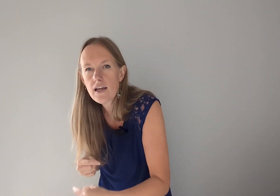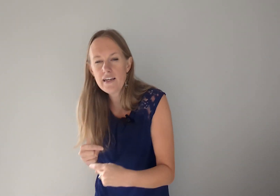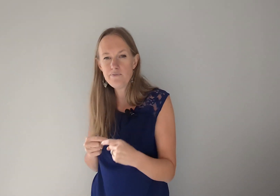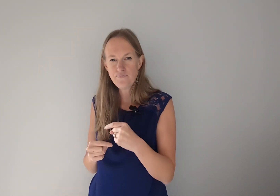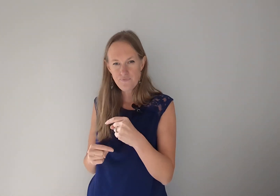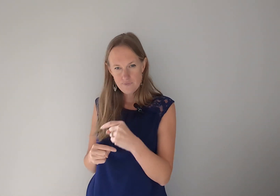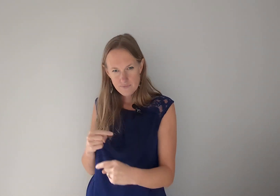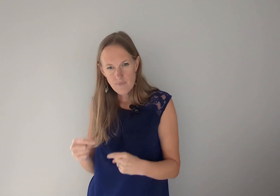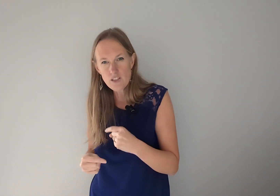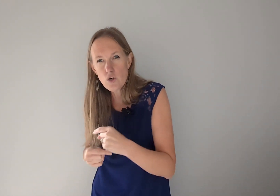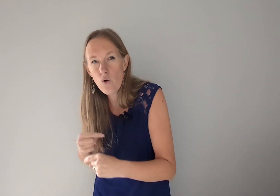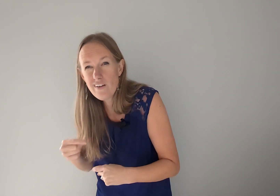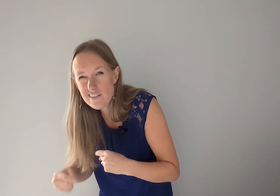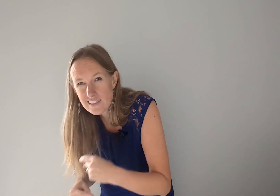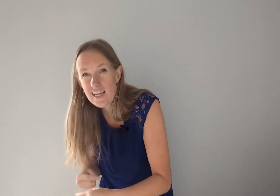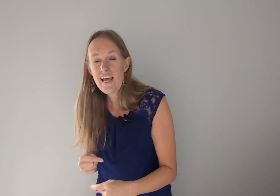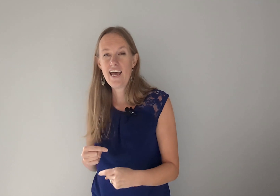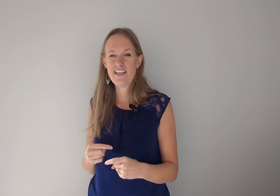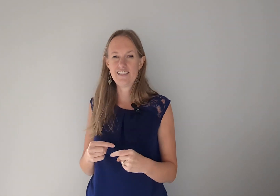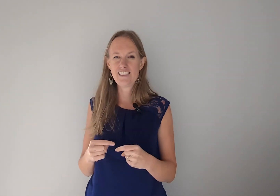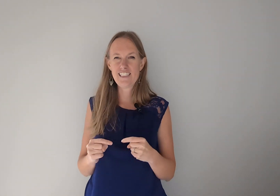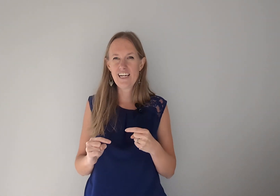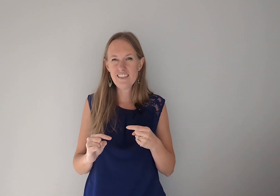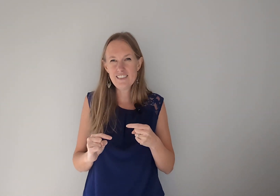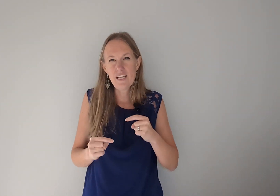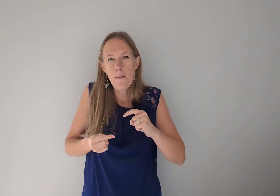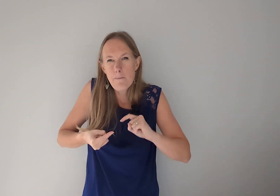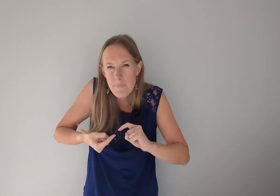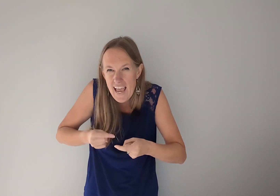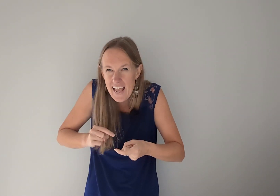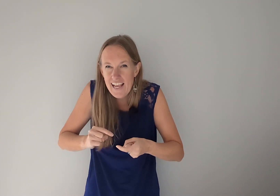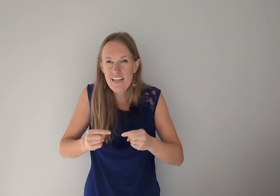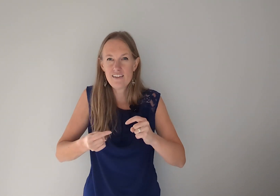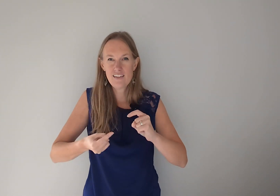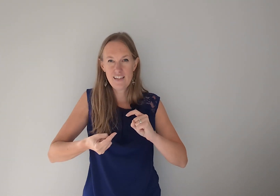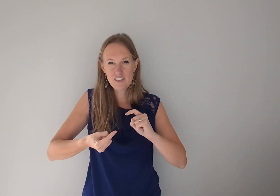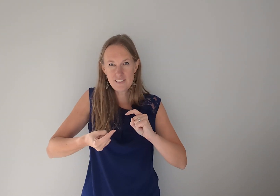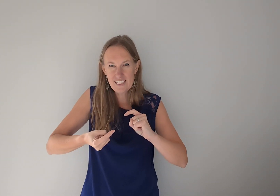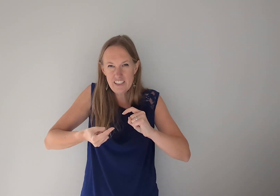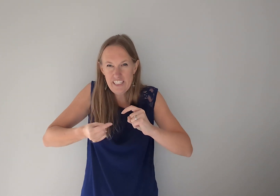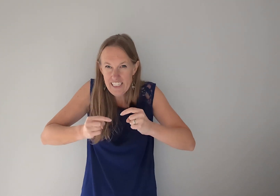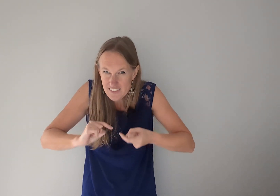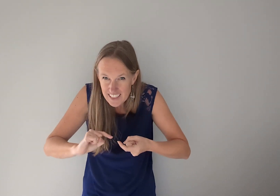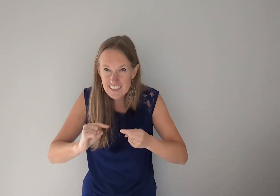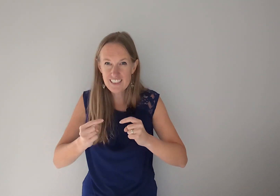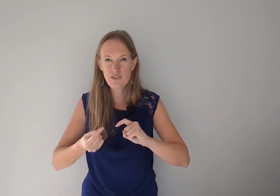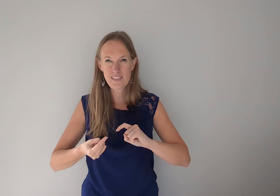Okay. Toils, and then snares, pain. Okay, so once again, your index fingers and you twist